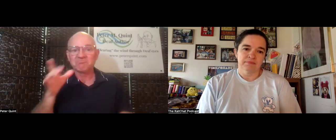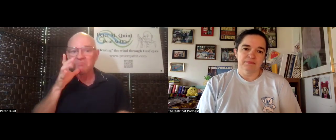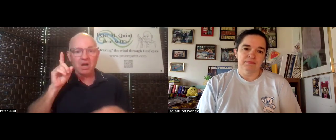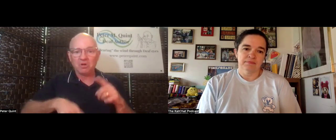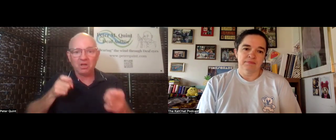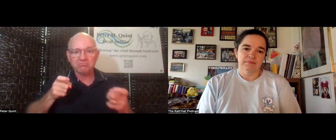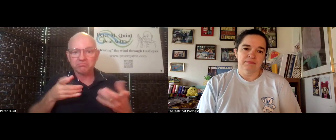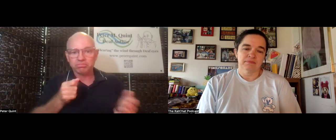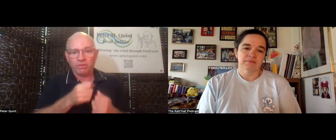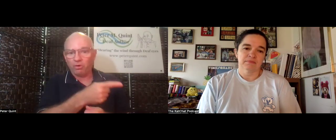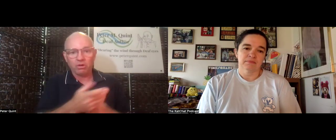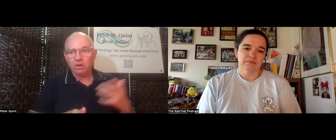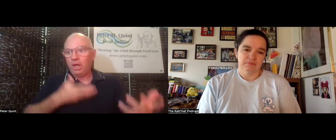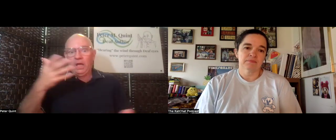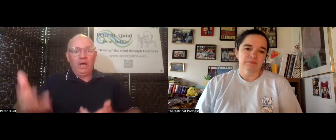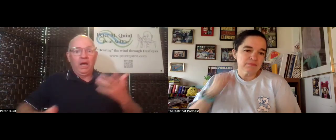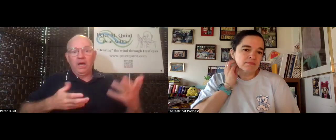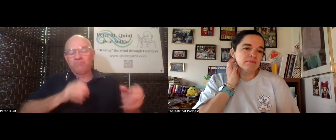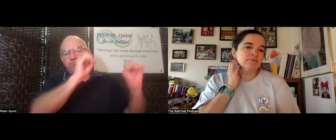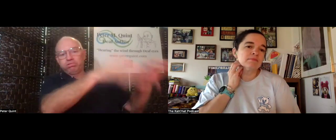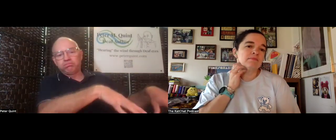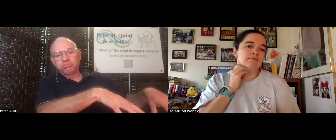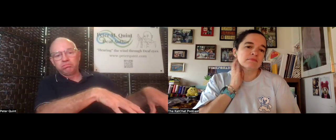Why? Mom couldn't with her.